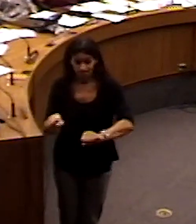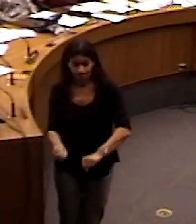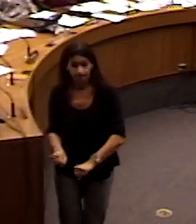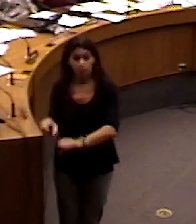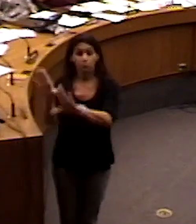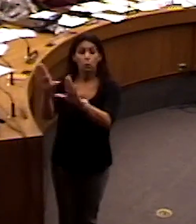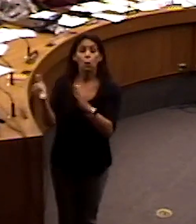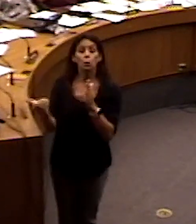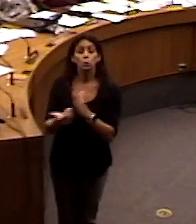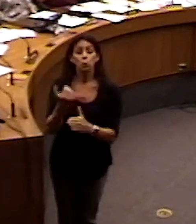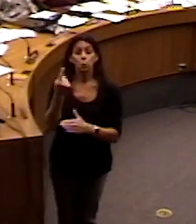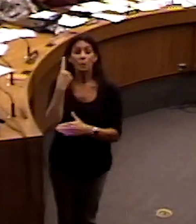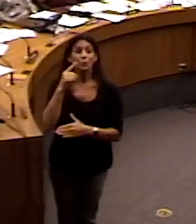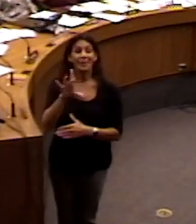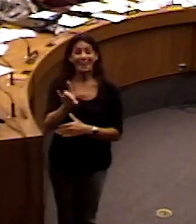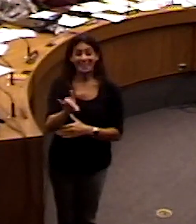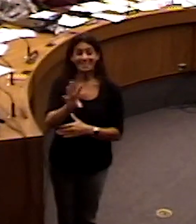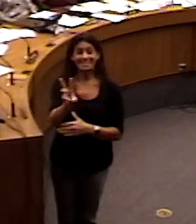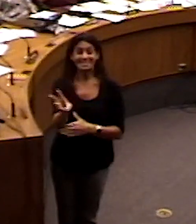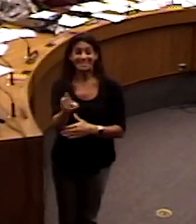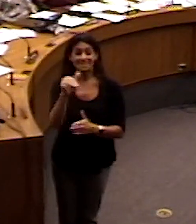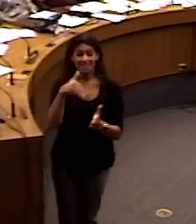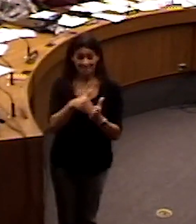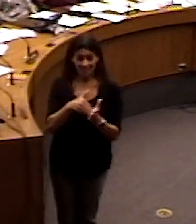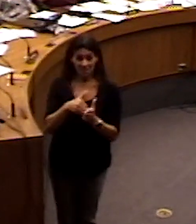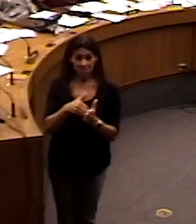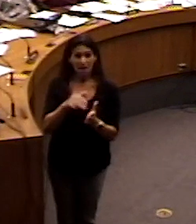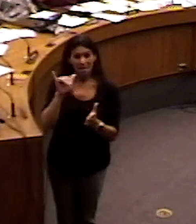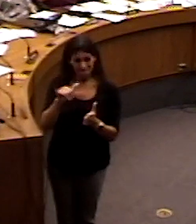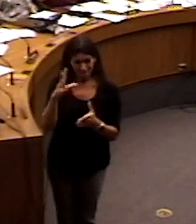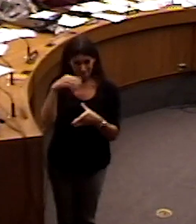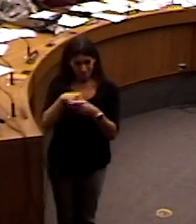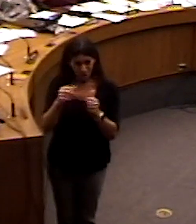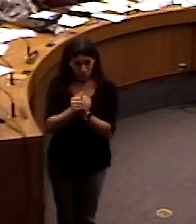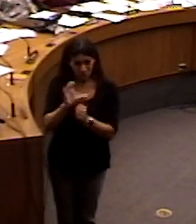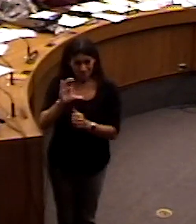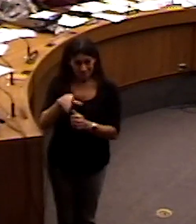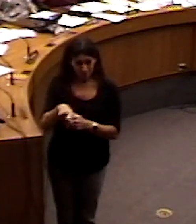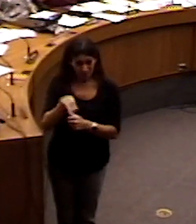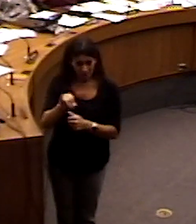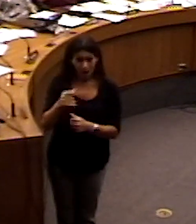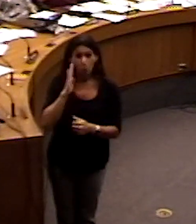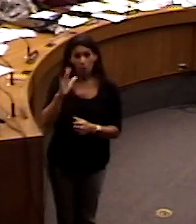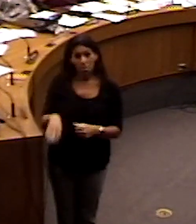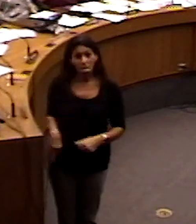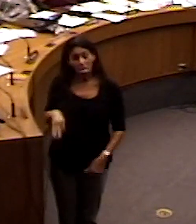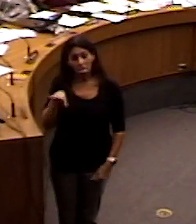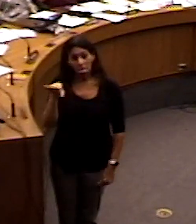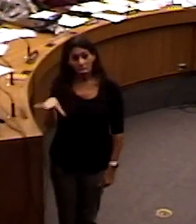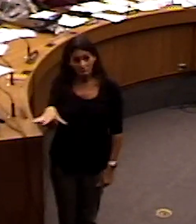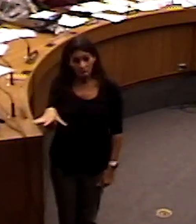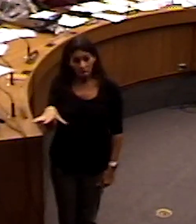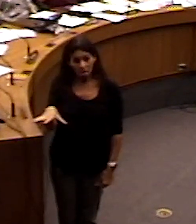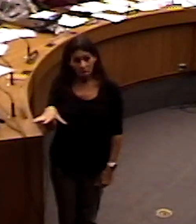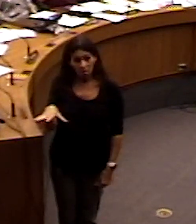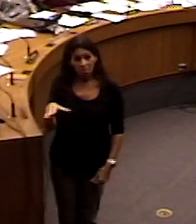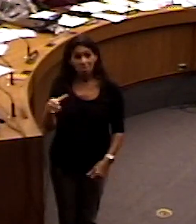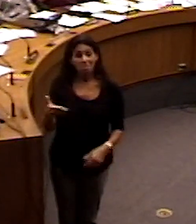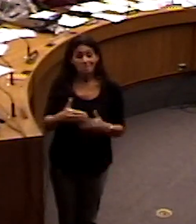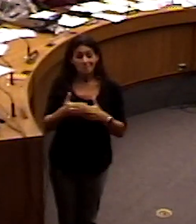up for $86,000. Now, that's going to get thrown into CPI that we're going to have to pay for when they do the next rent